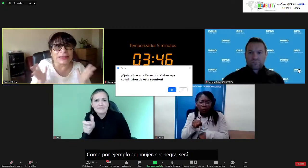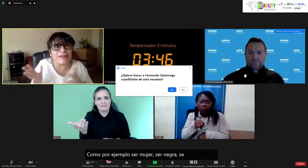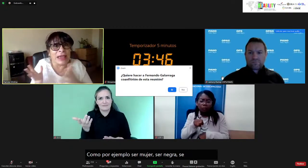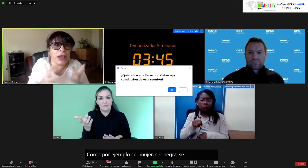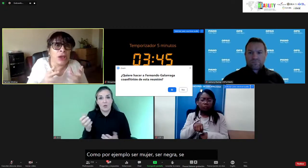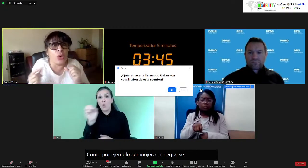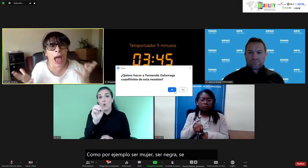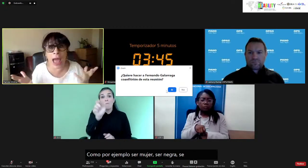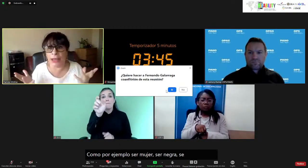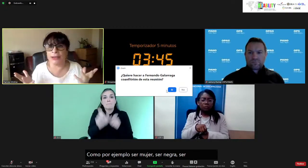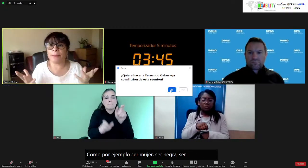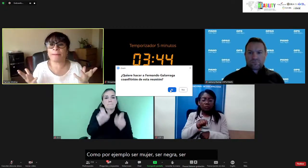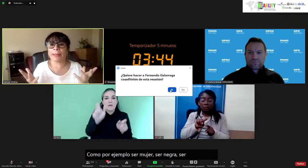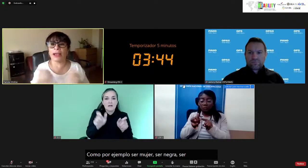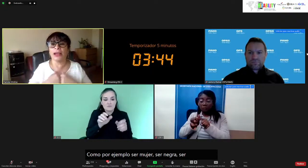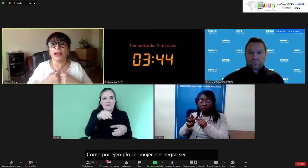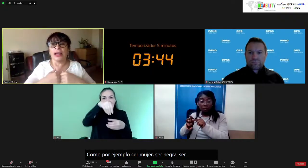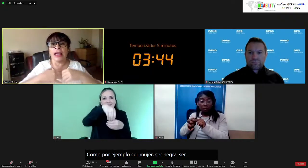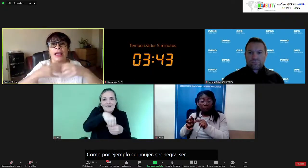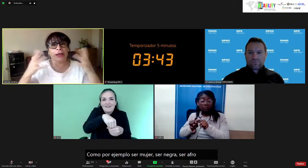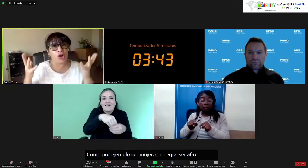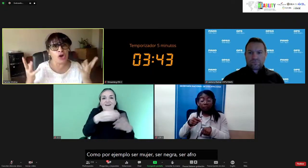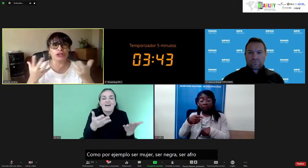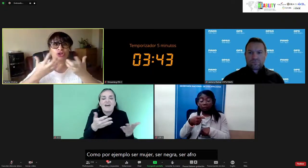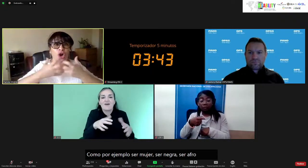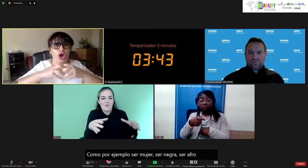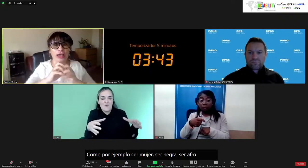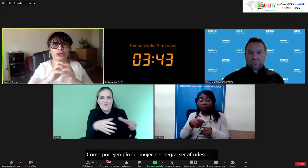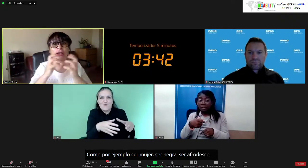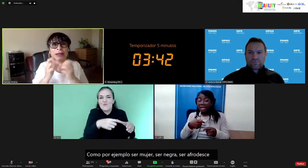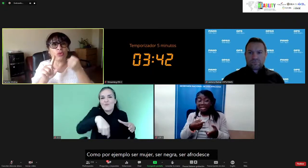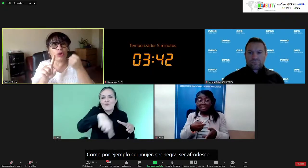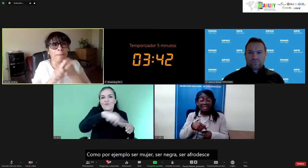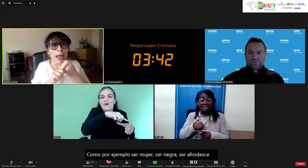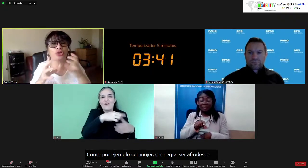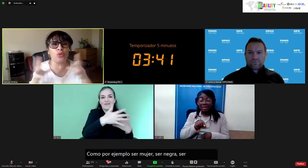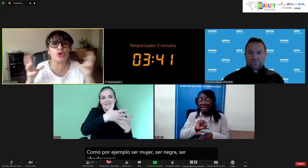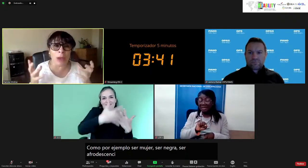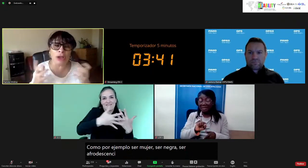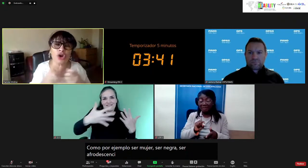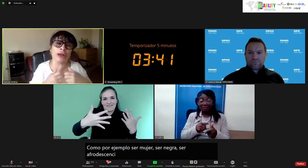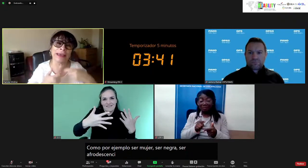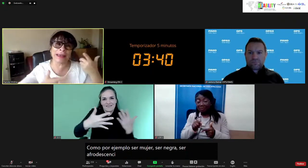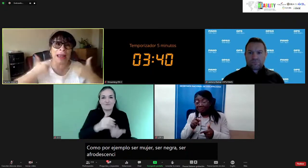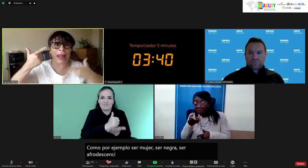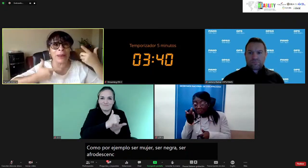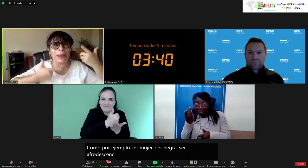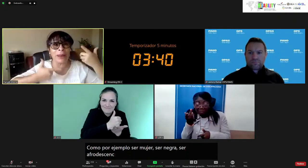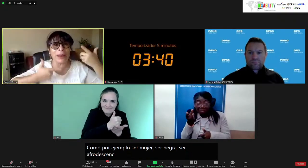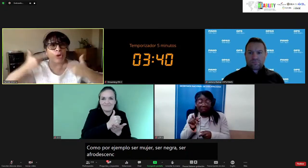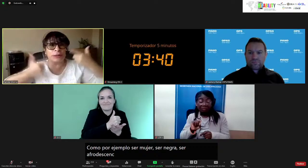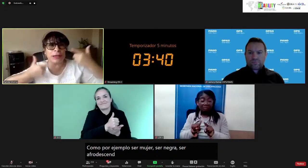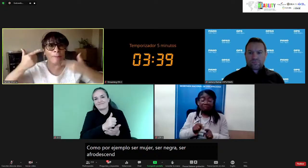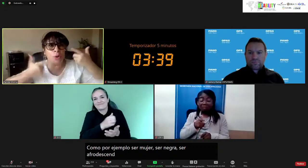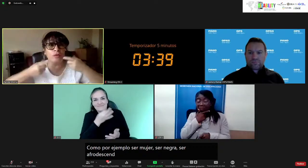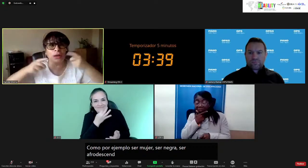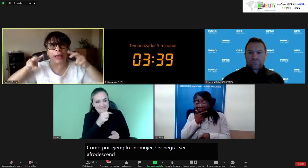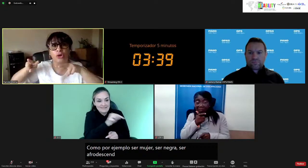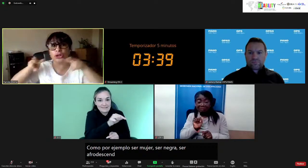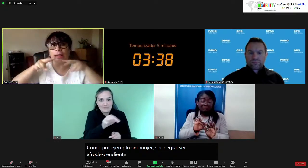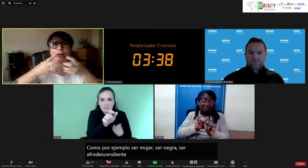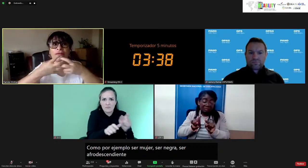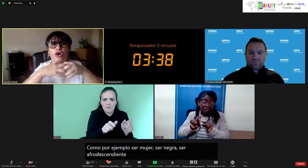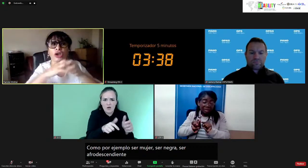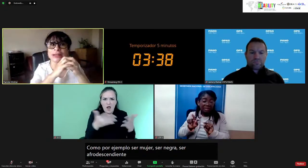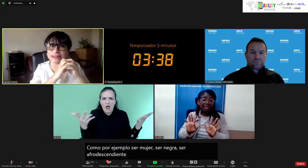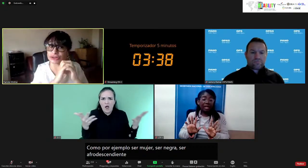members of the lgbti collective and so all of this comes together and generates a